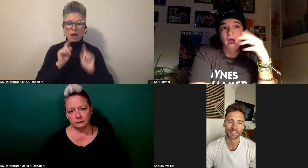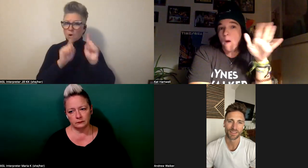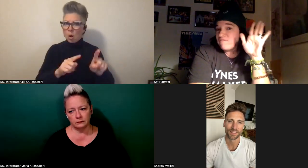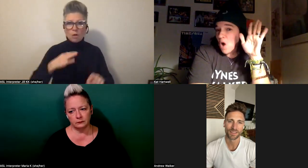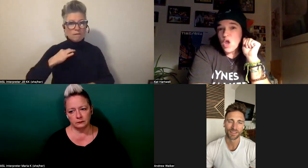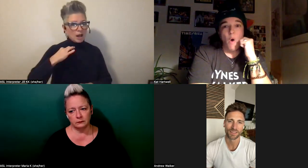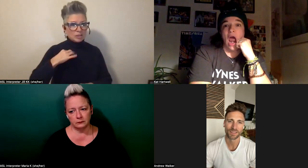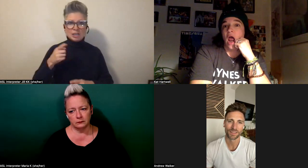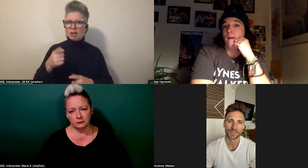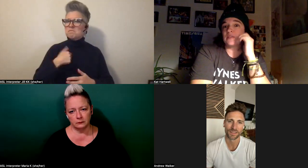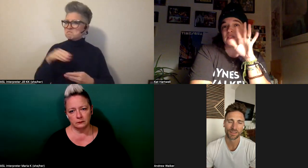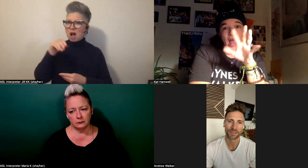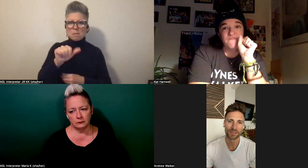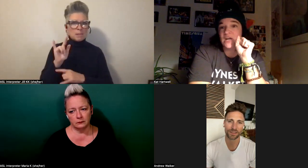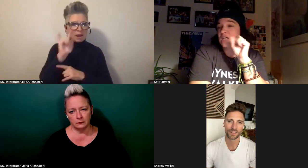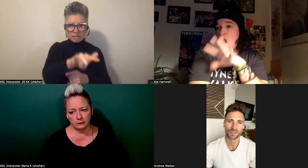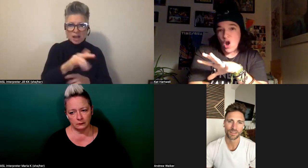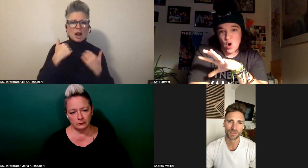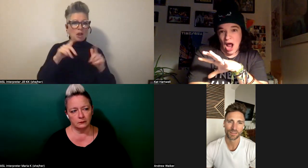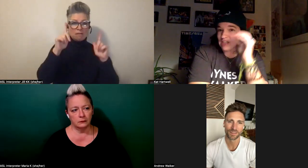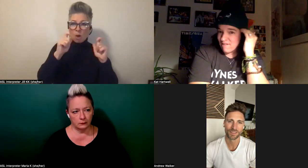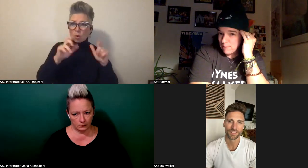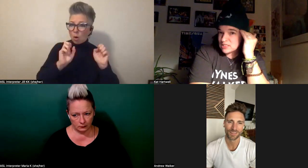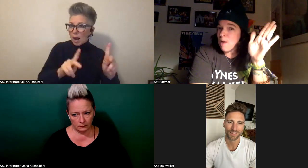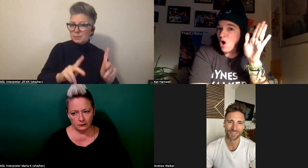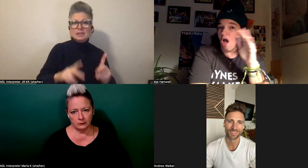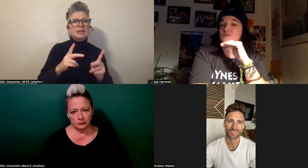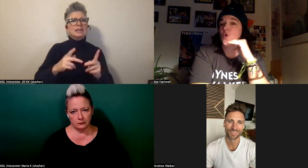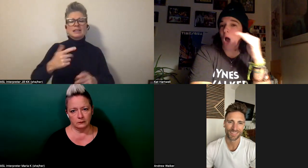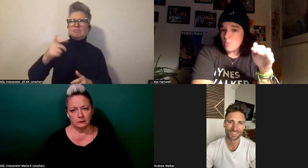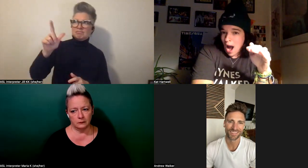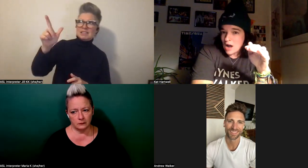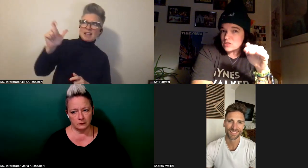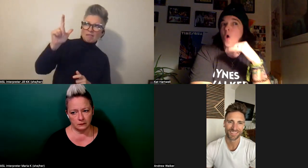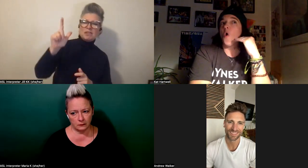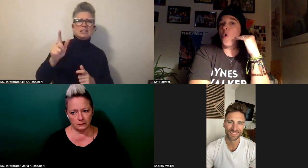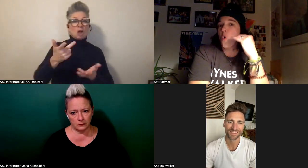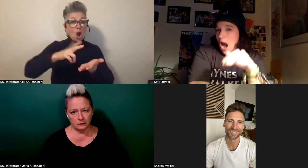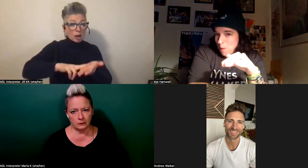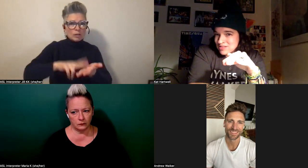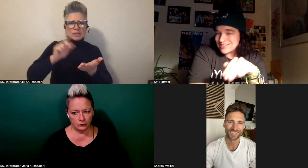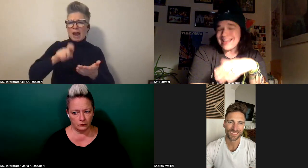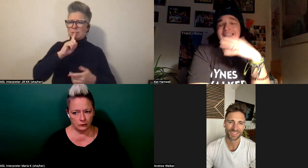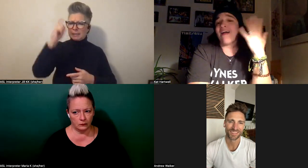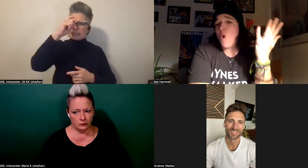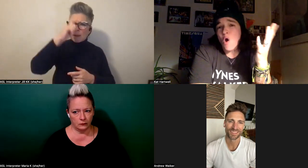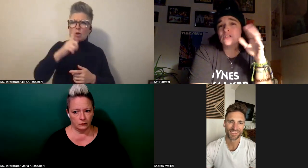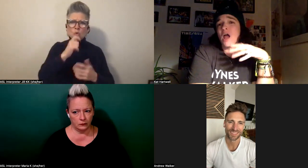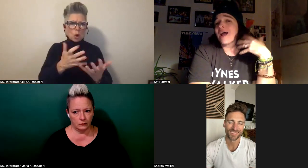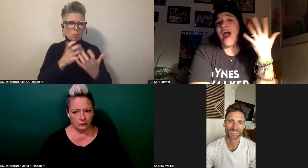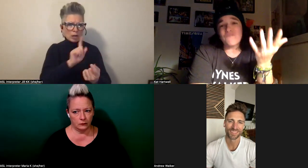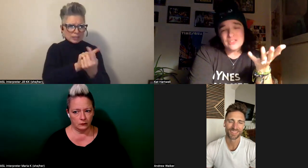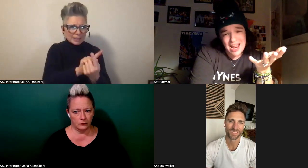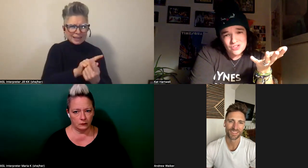flight, photo op, selfie, autograph. I have to be smart of who I want to see, and of